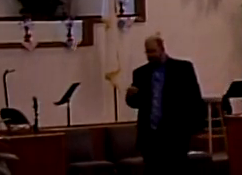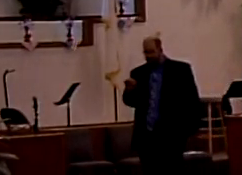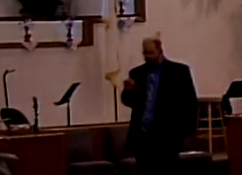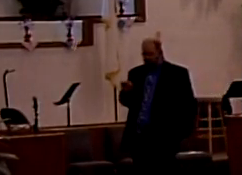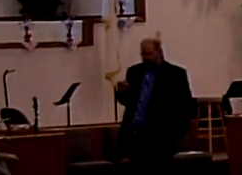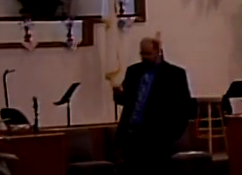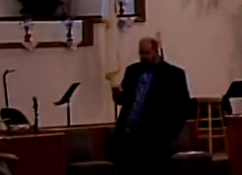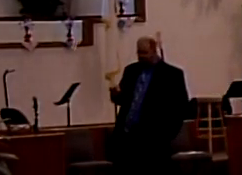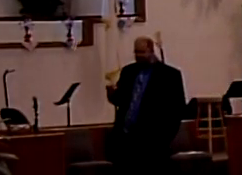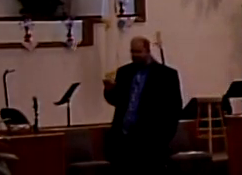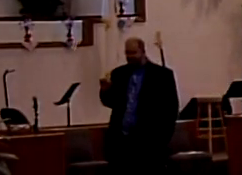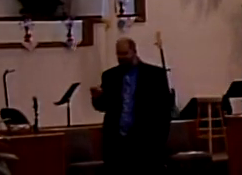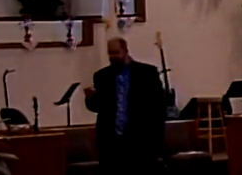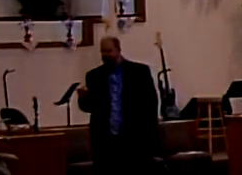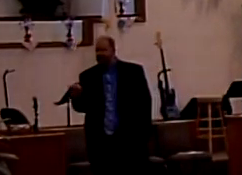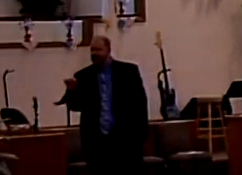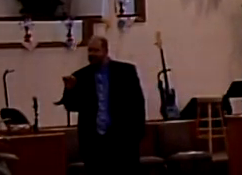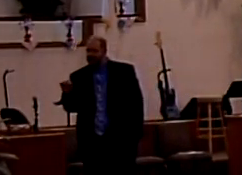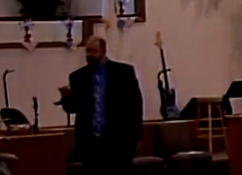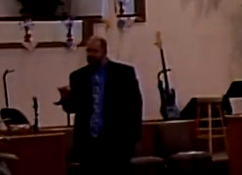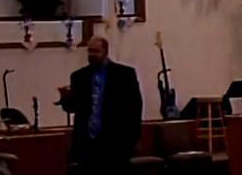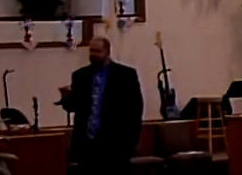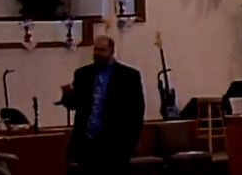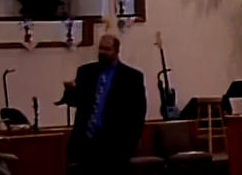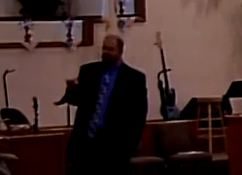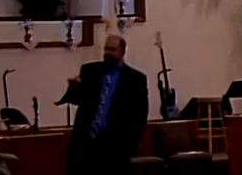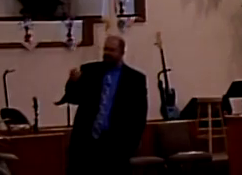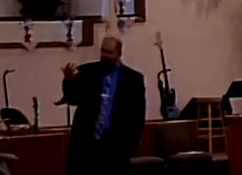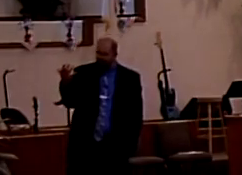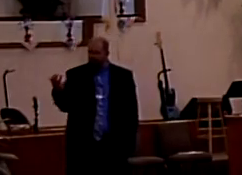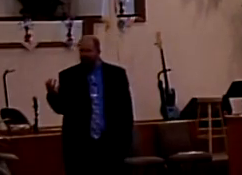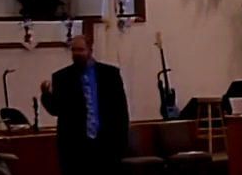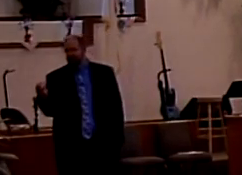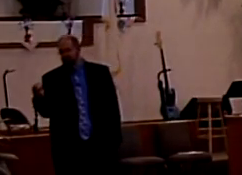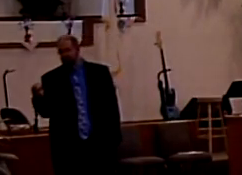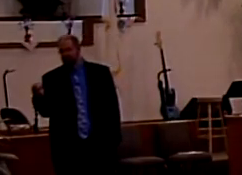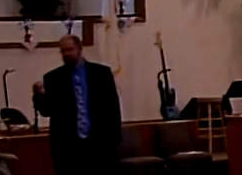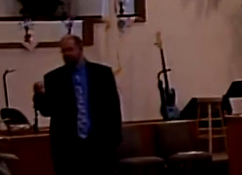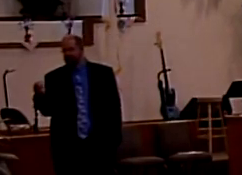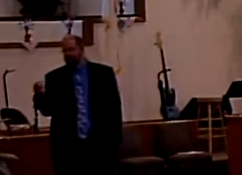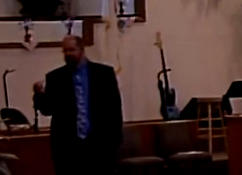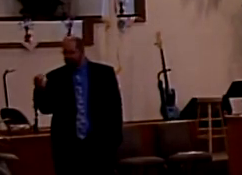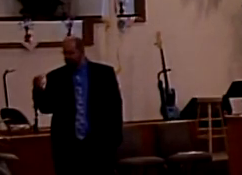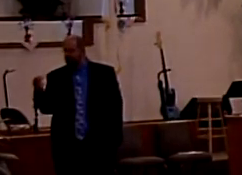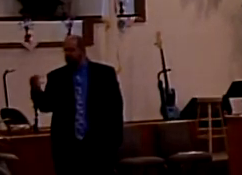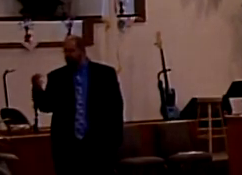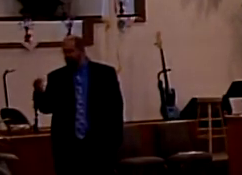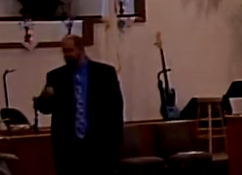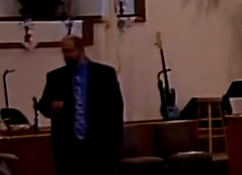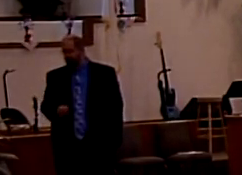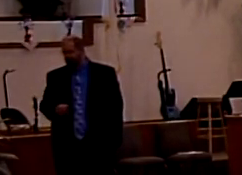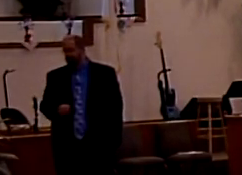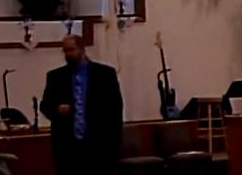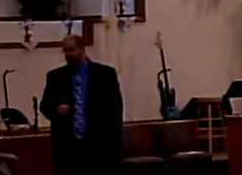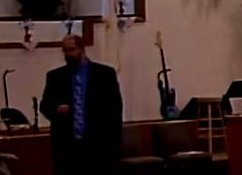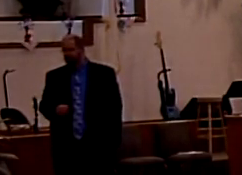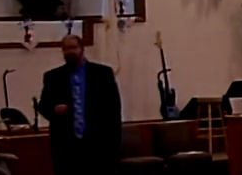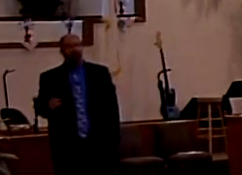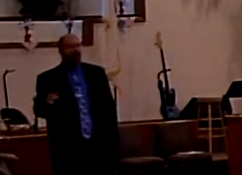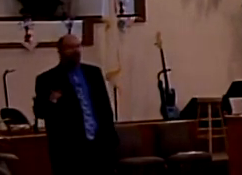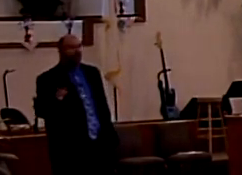something. I want you to understand that sin has put you in bondage and has chained you. Has put you in bond and chained